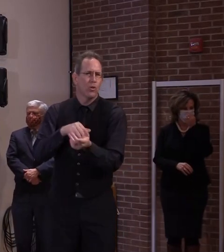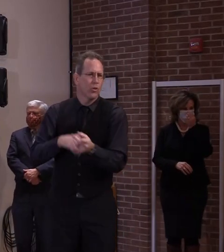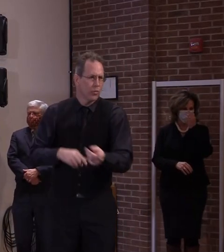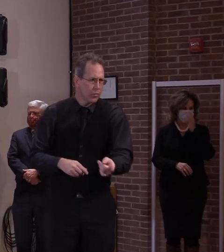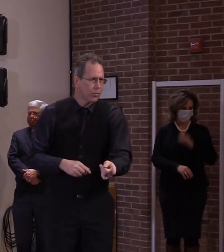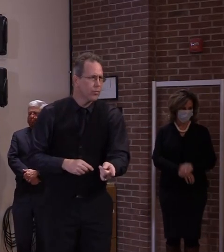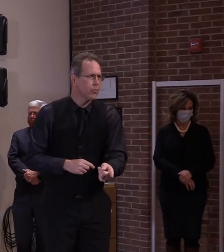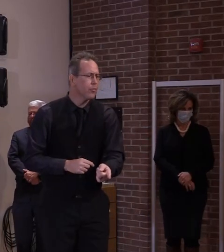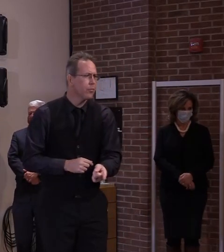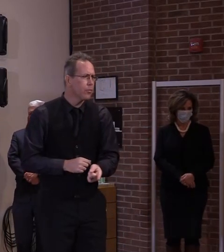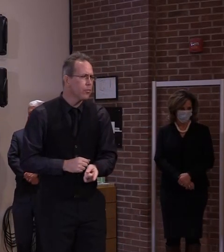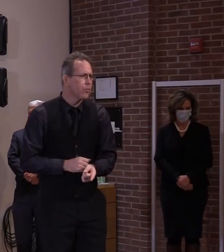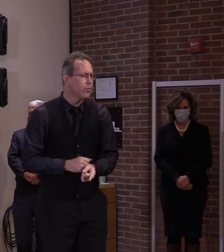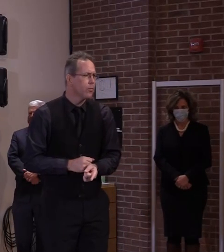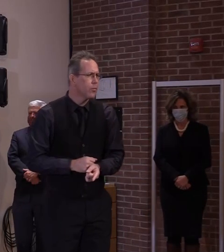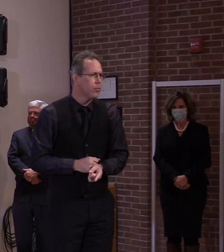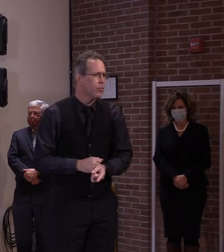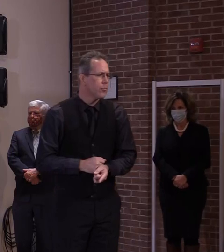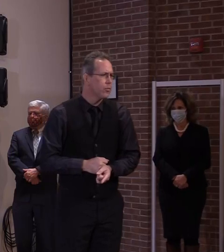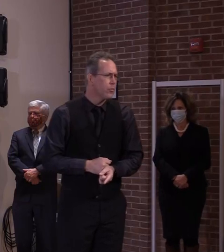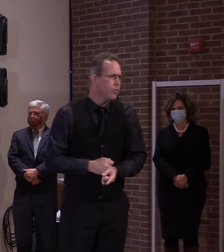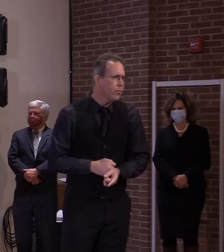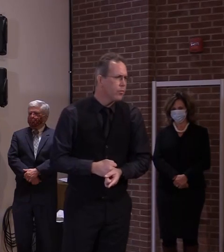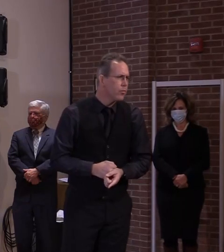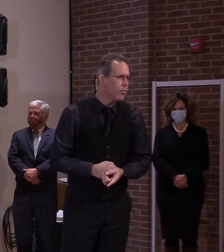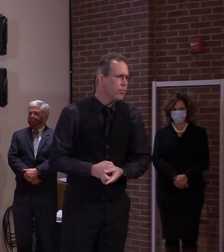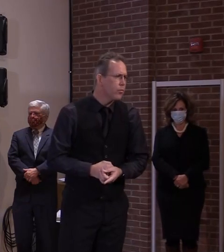who are fully vaccinated, fully boosted,